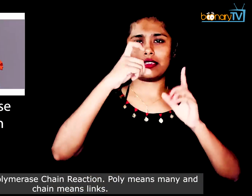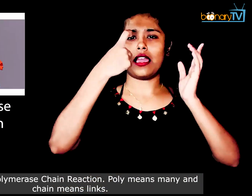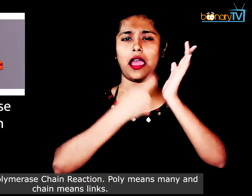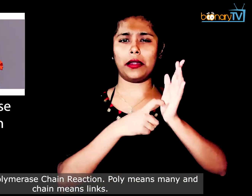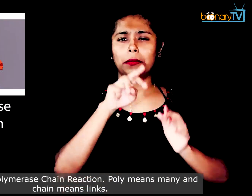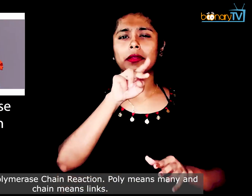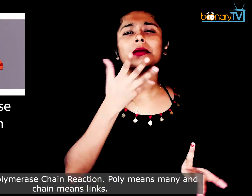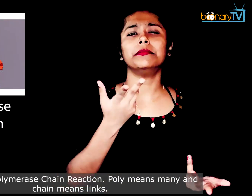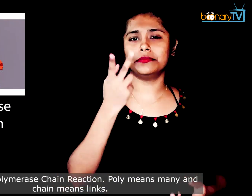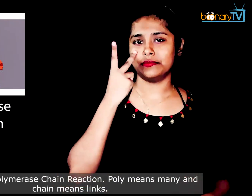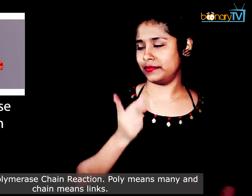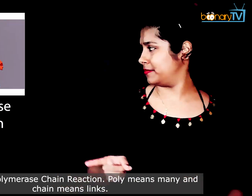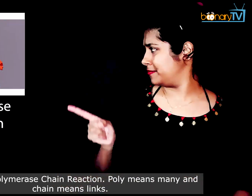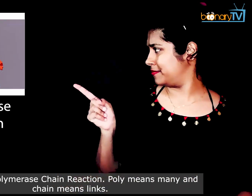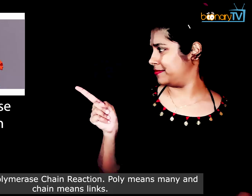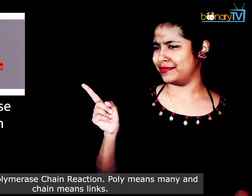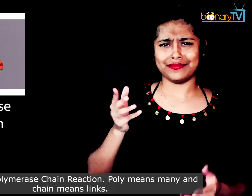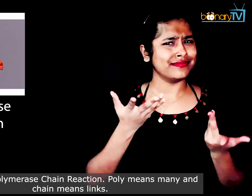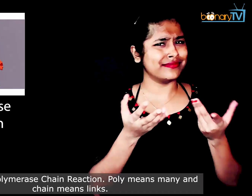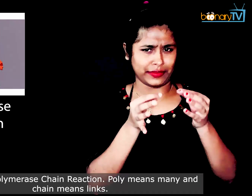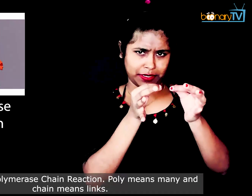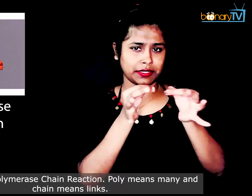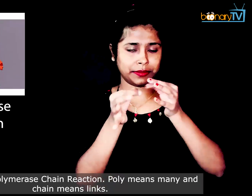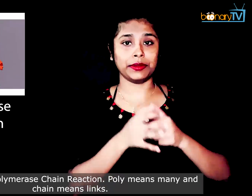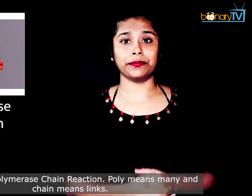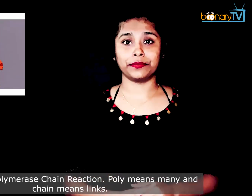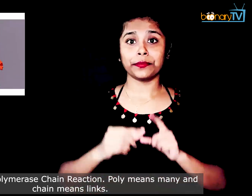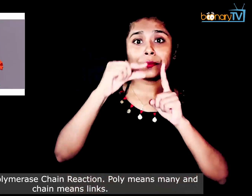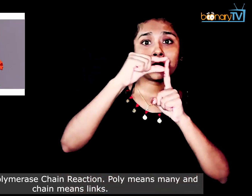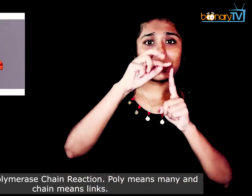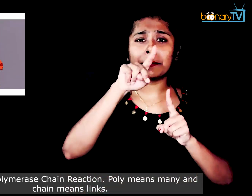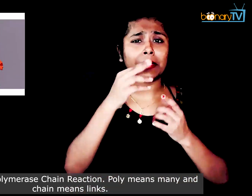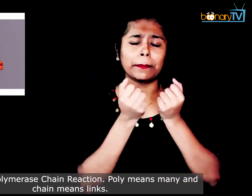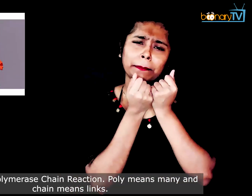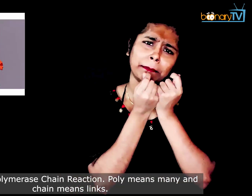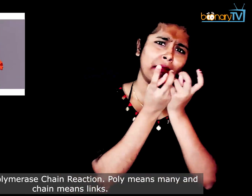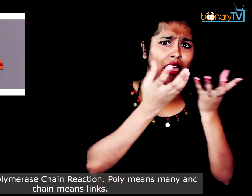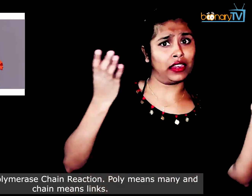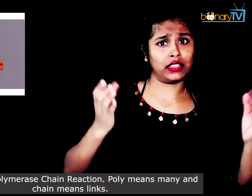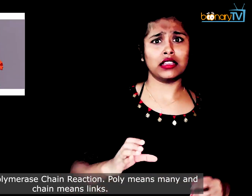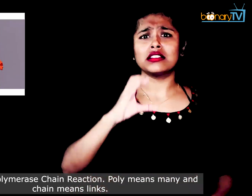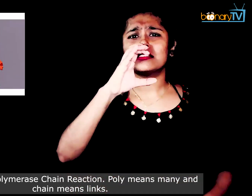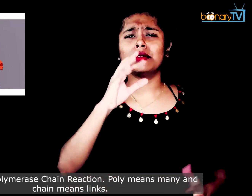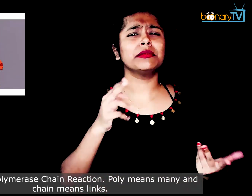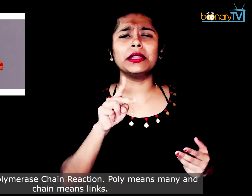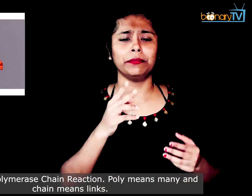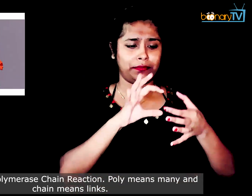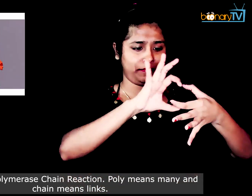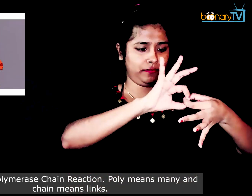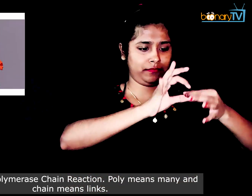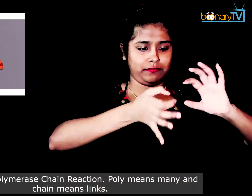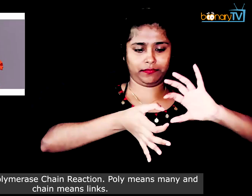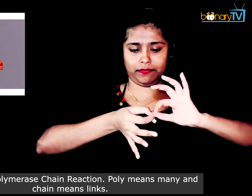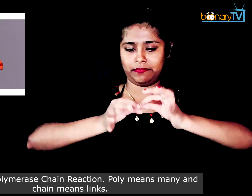means polymers chain reaction. Poly means many and chain means links.